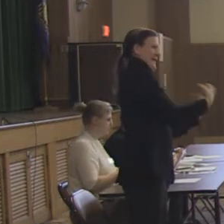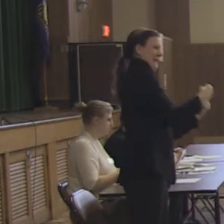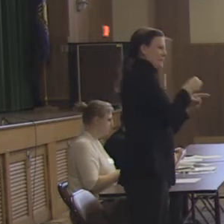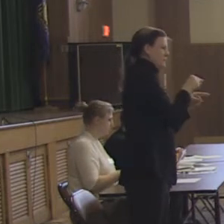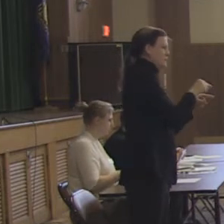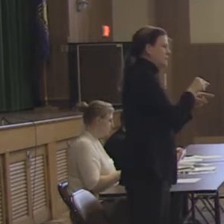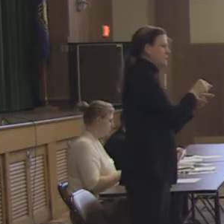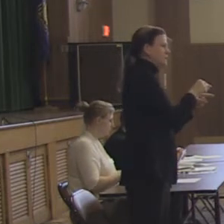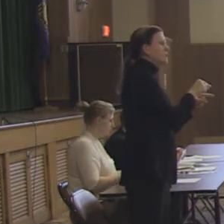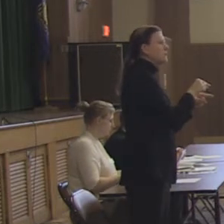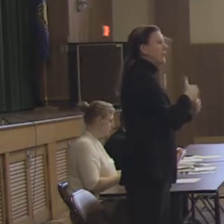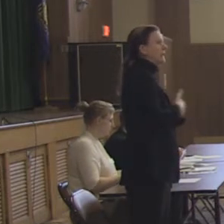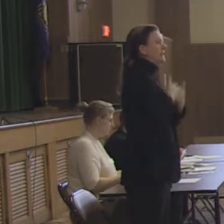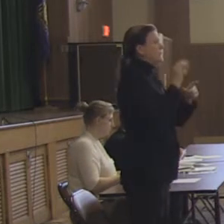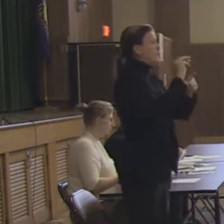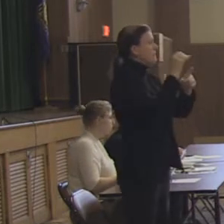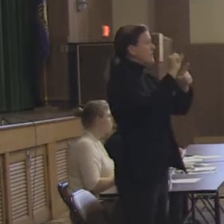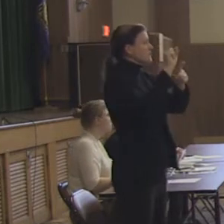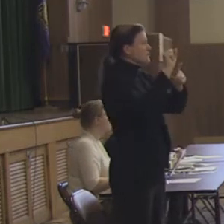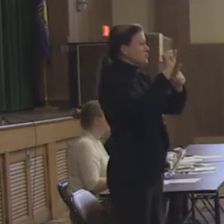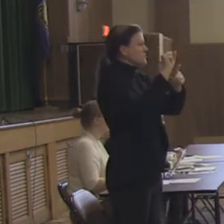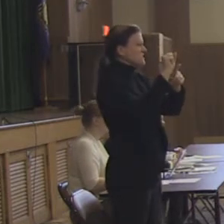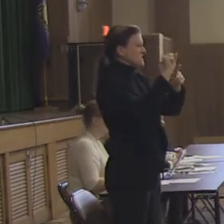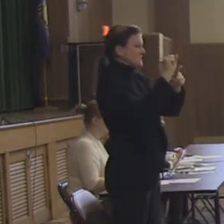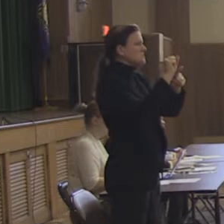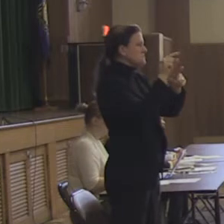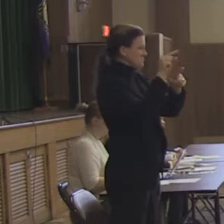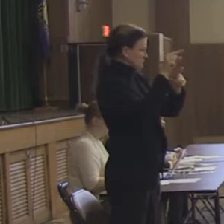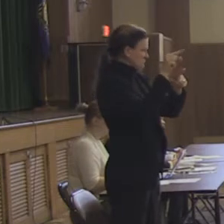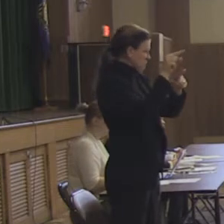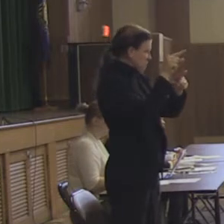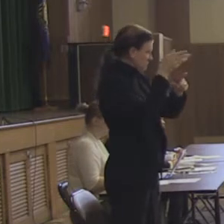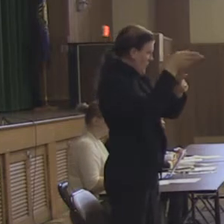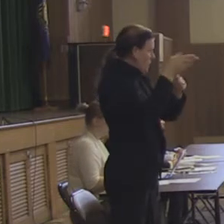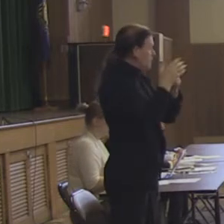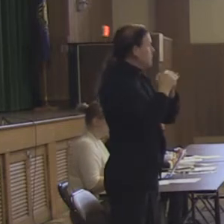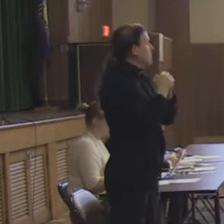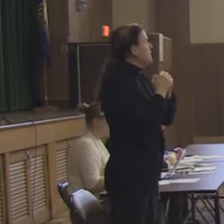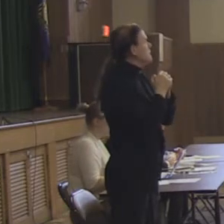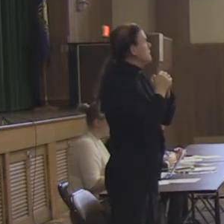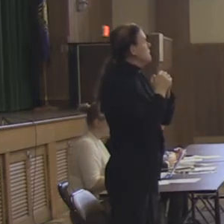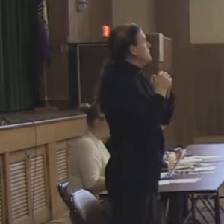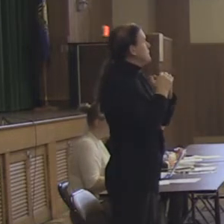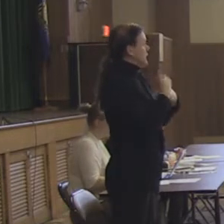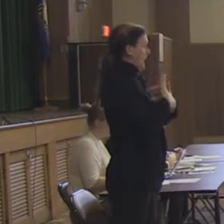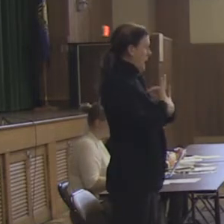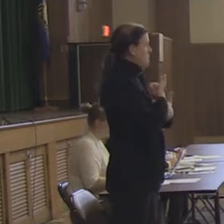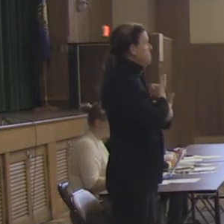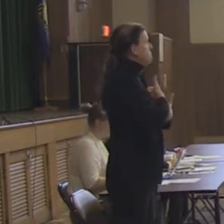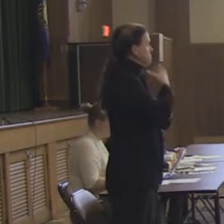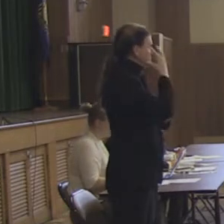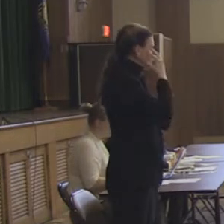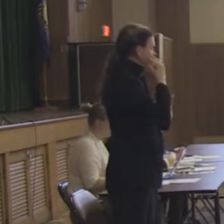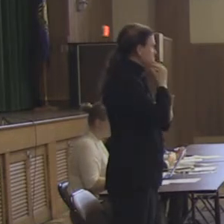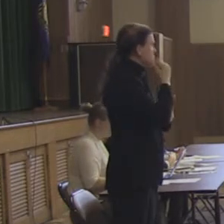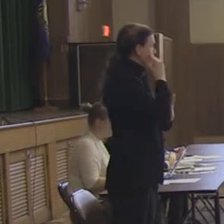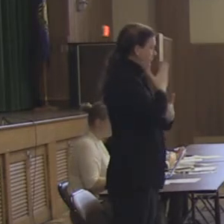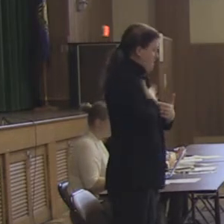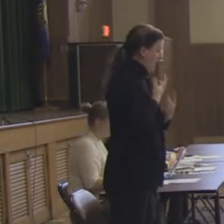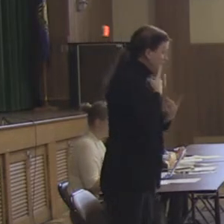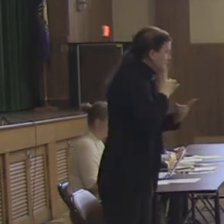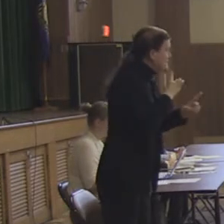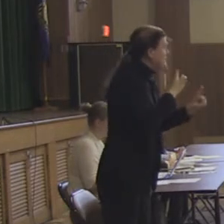community in Massachusetts is now 102 years old. Because I have personally experienced the success and